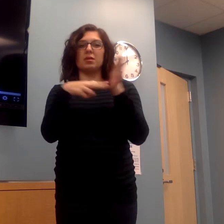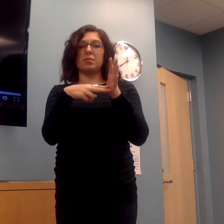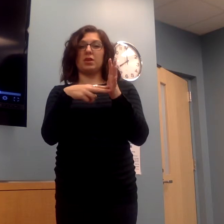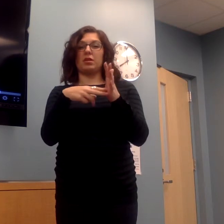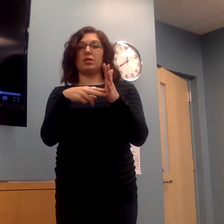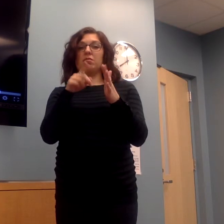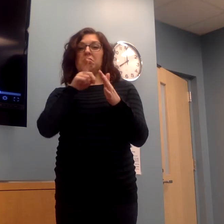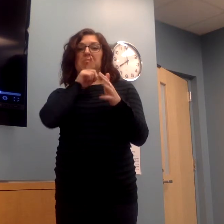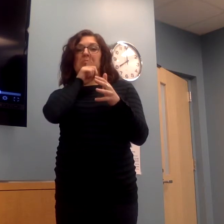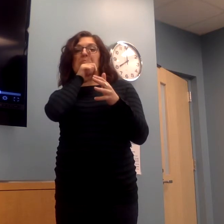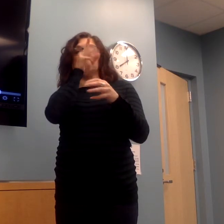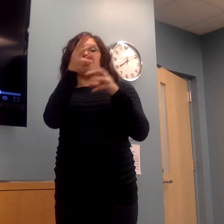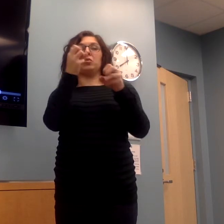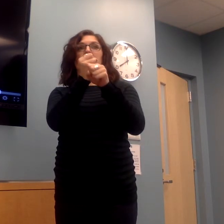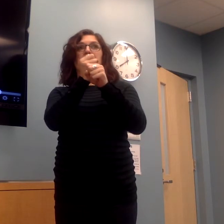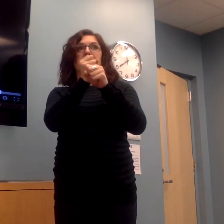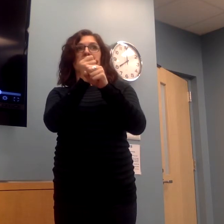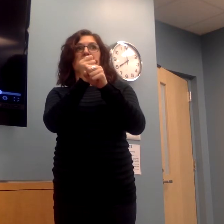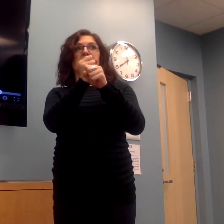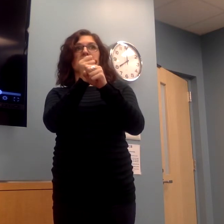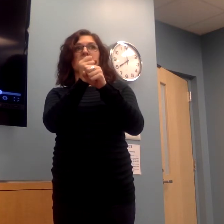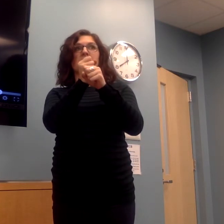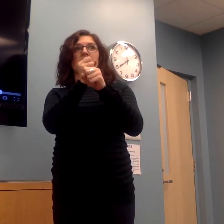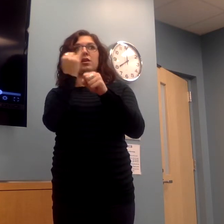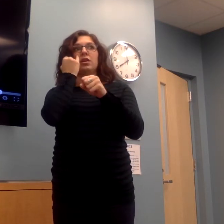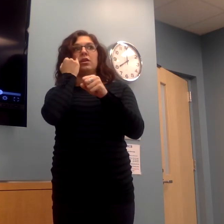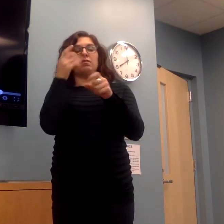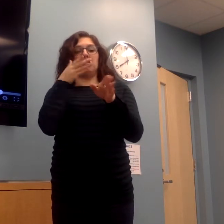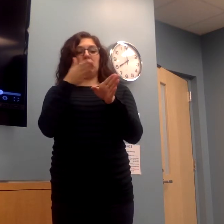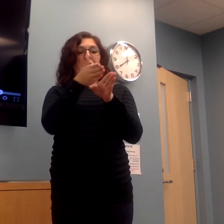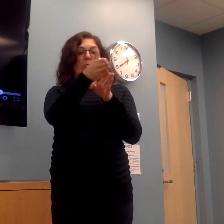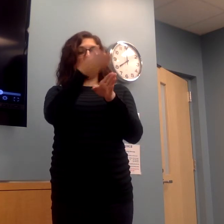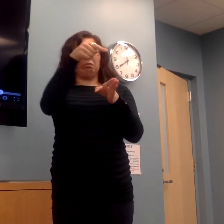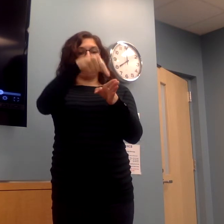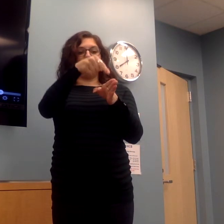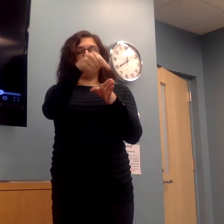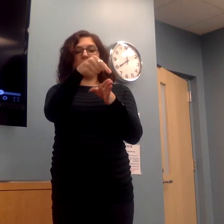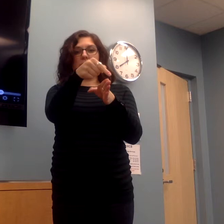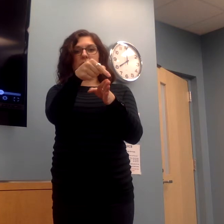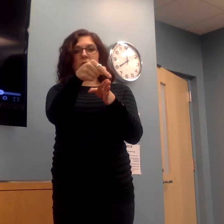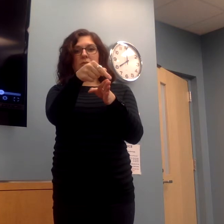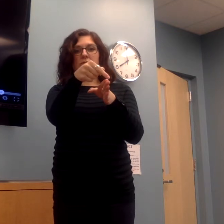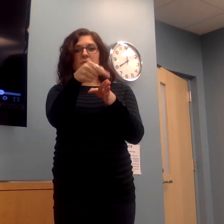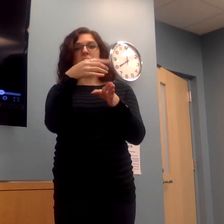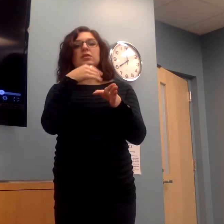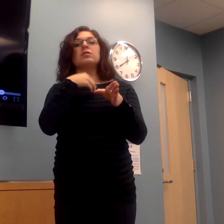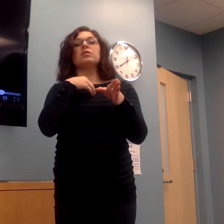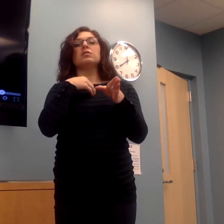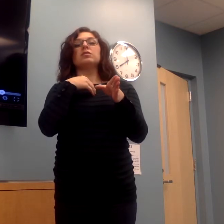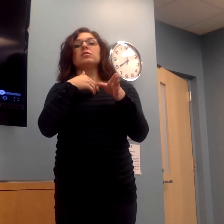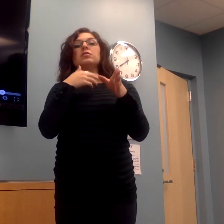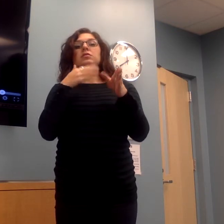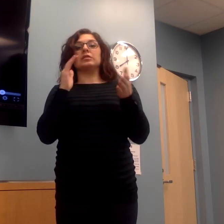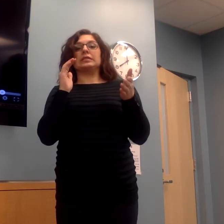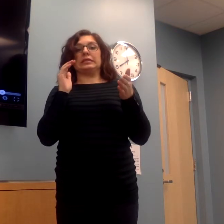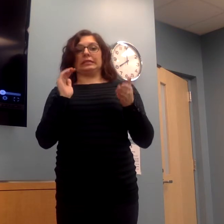world? Specialization according to comparative advantage leads to increased global production, which means